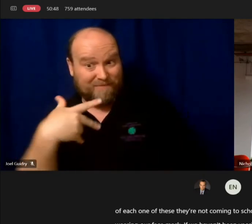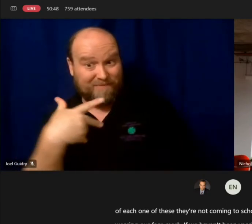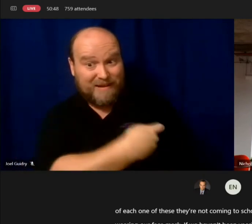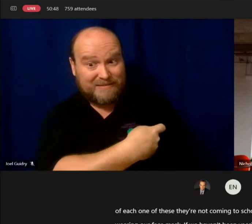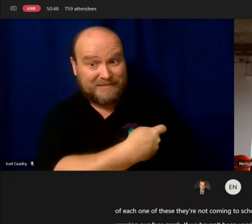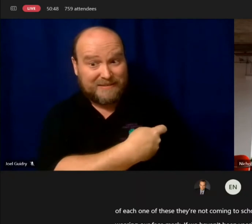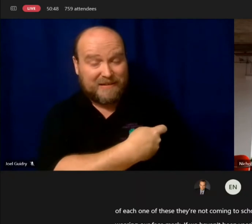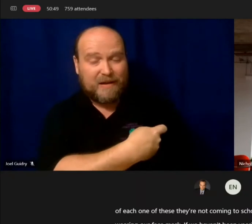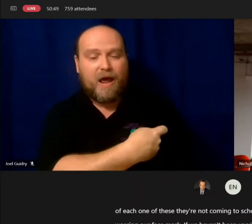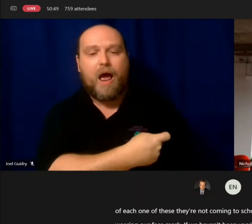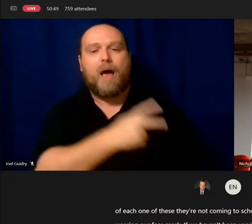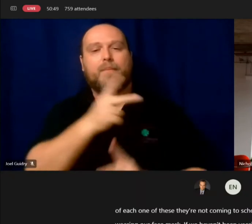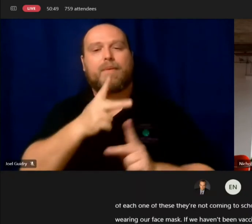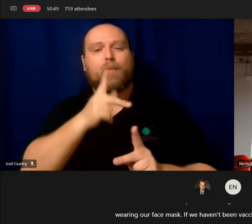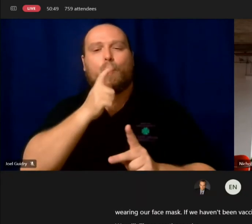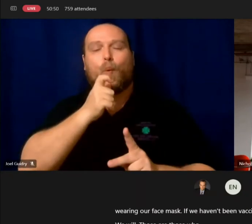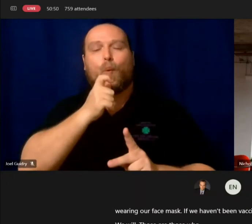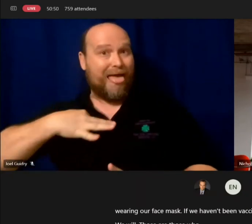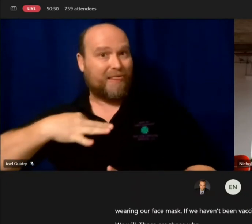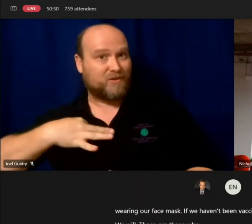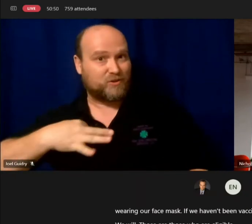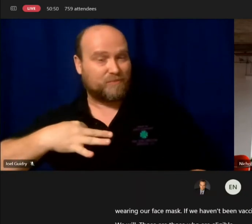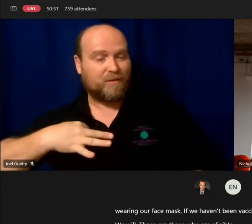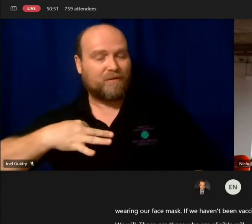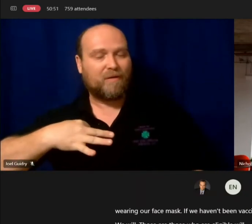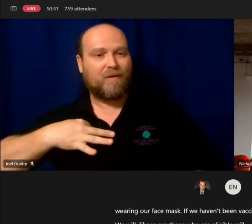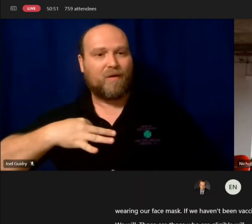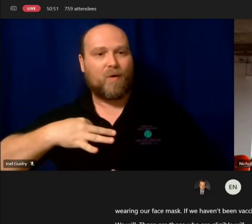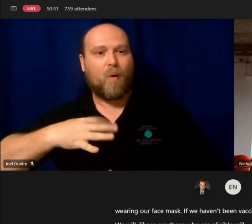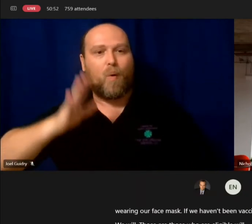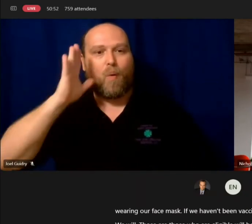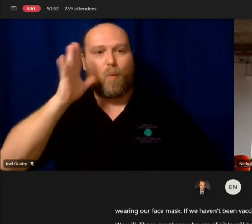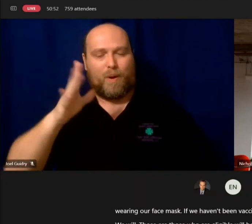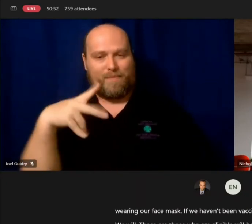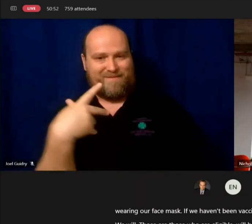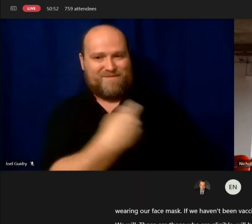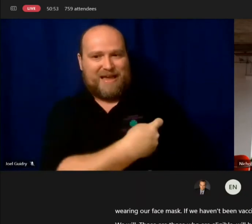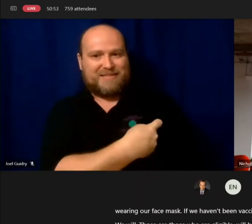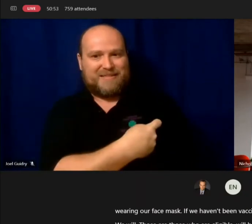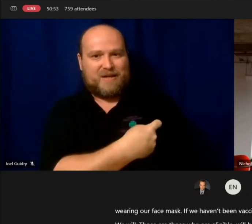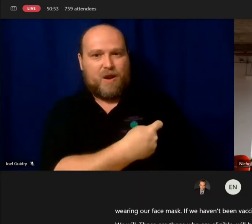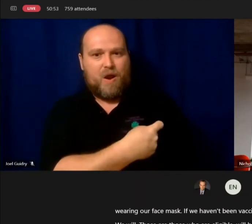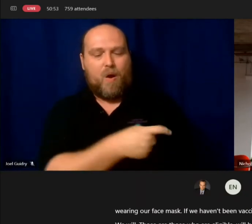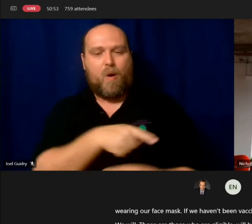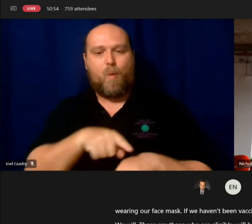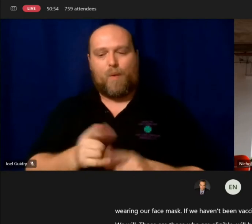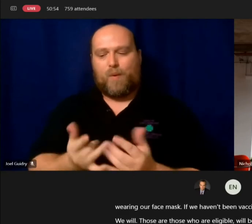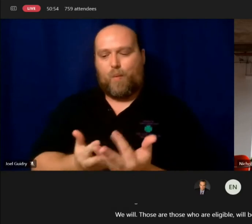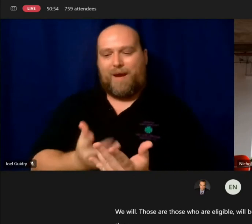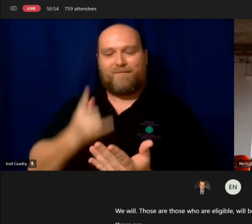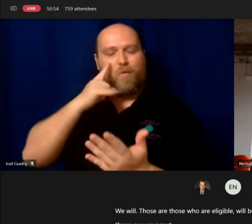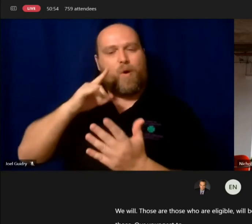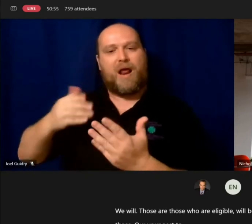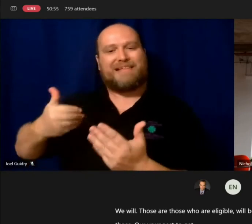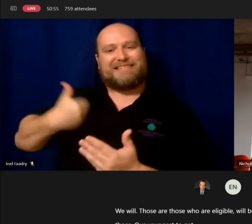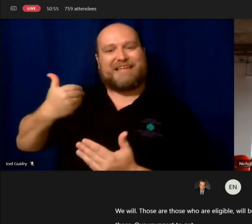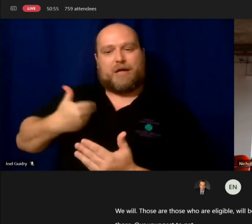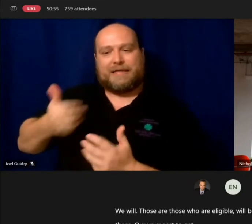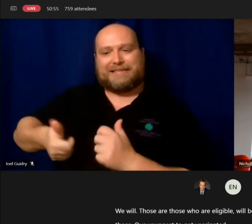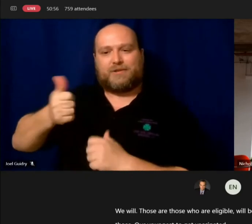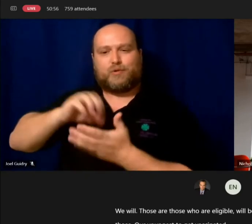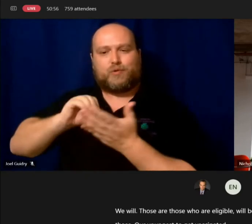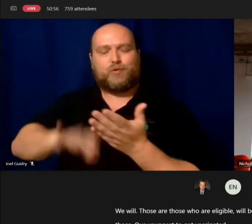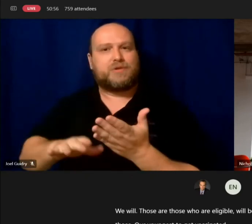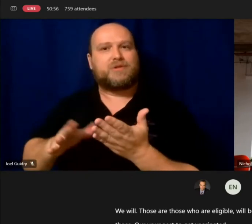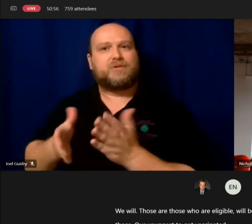those who are eligible will be vaccinated while we wait for those, our youngest, to get vaccinated, followed